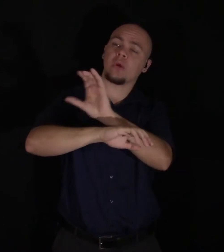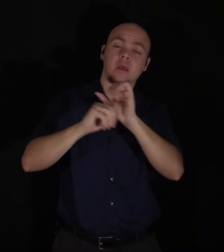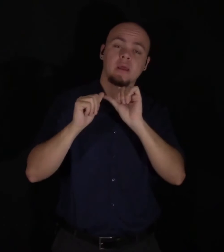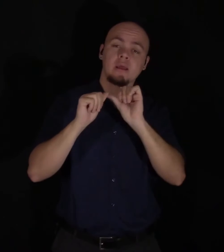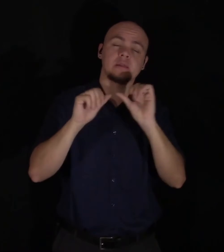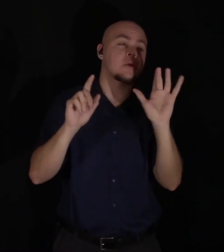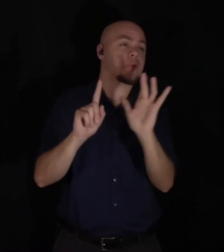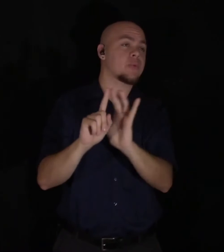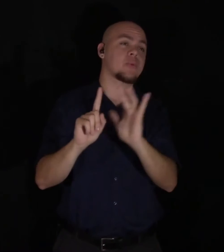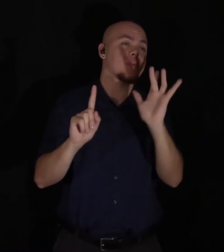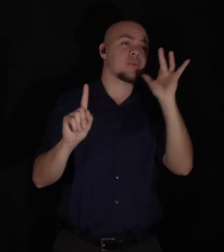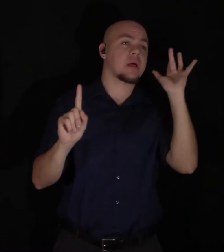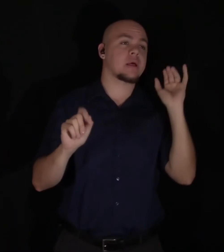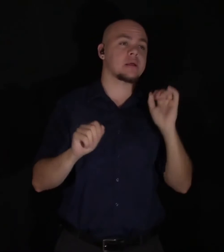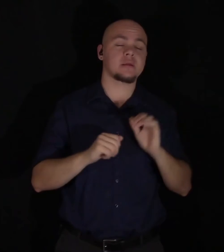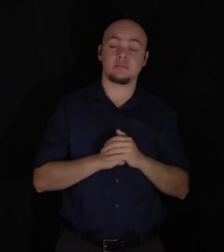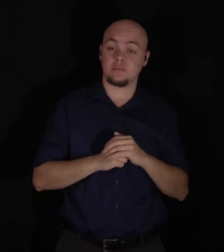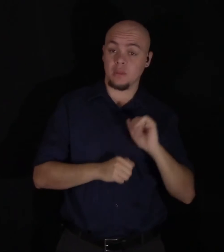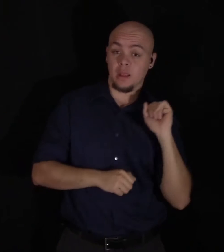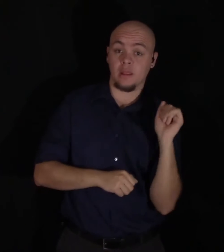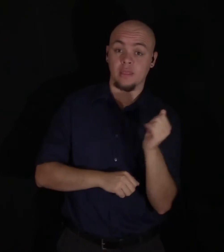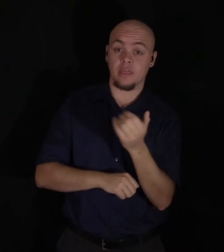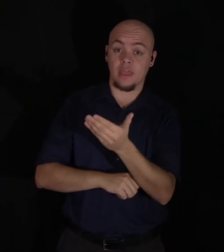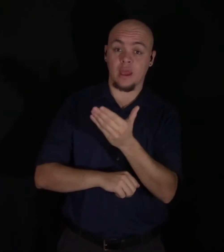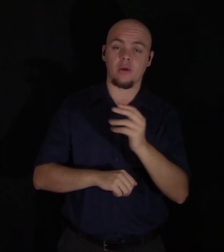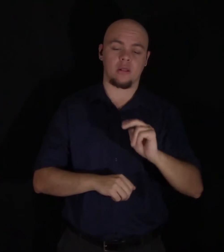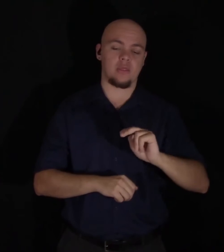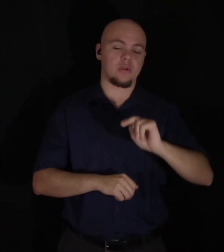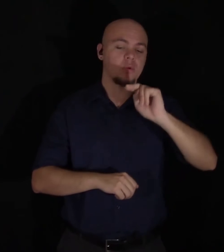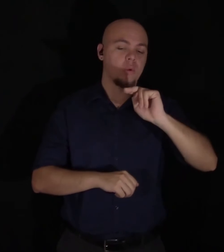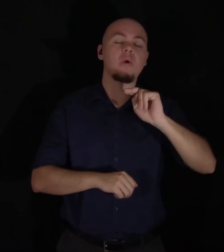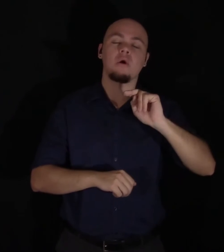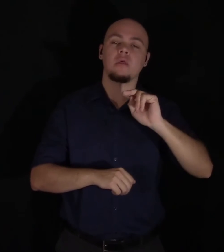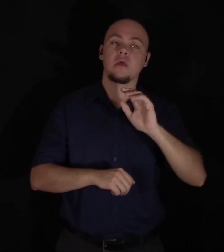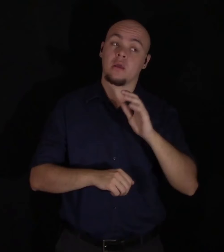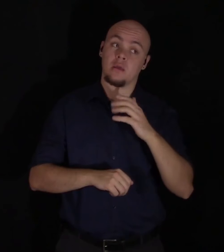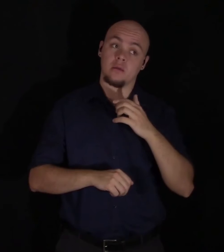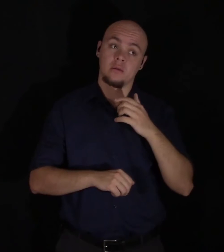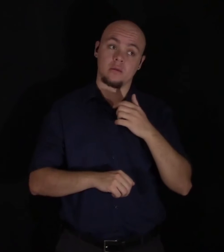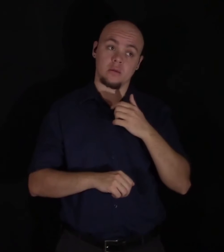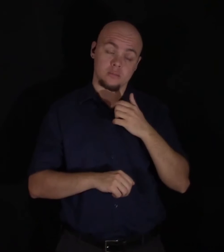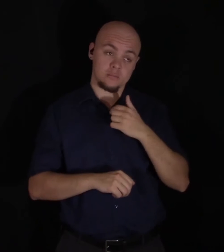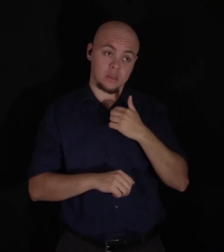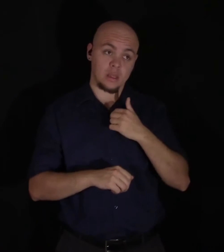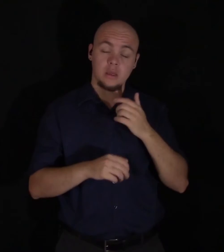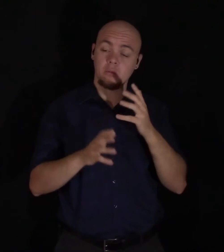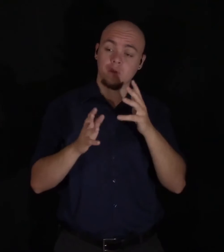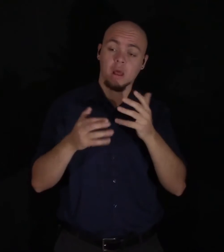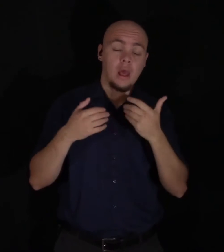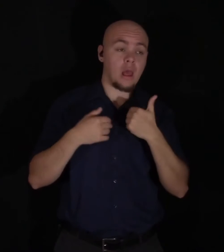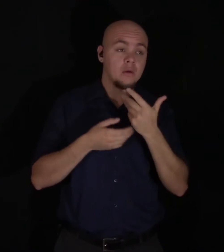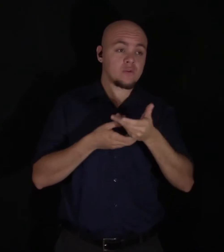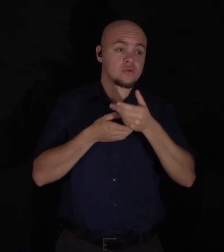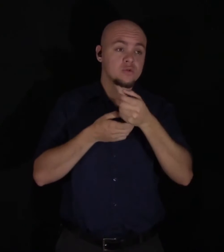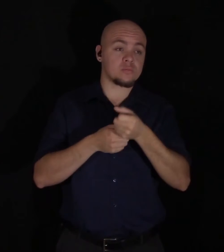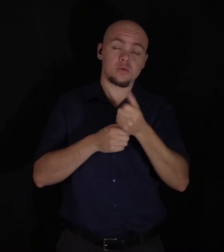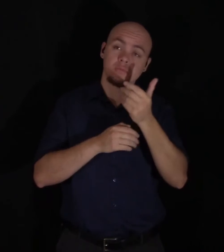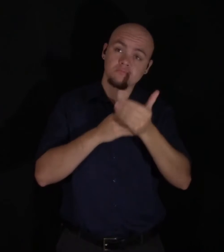splendor. There, for with your leave, my sister, I will put some trust in preceding